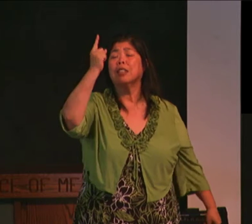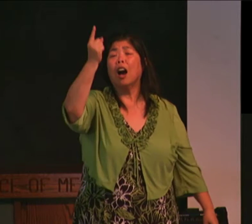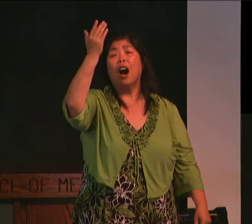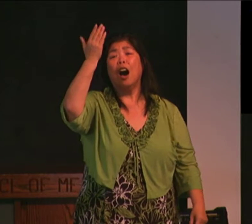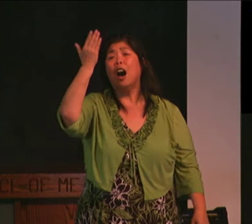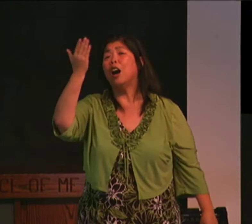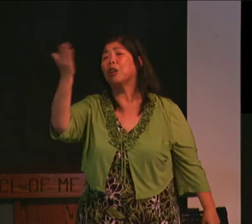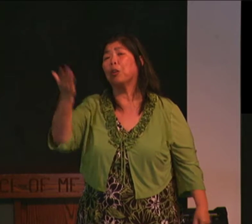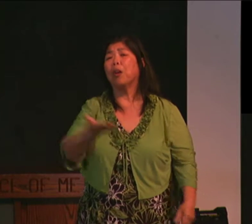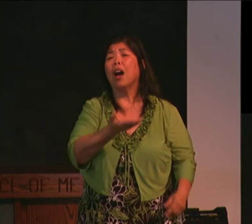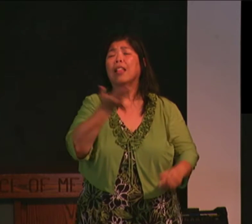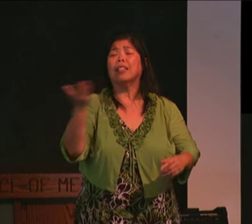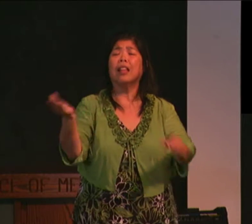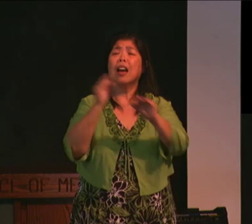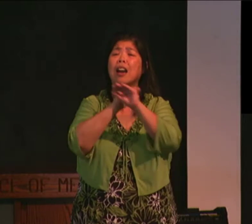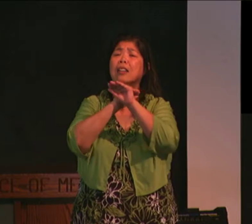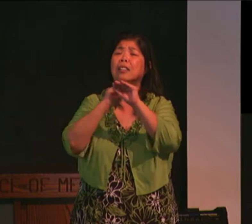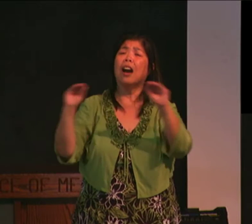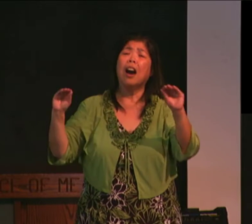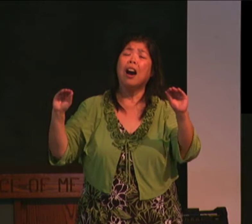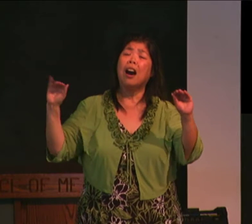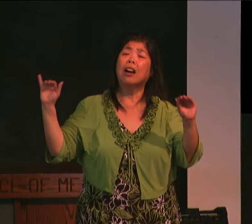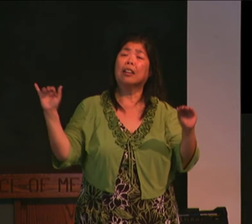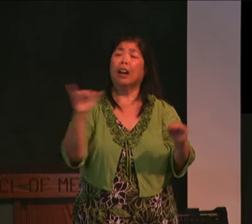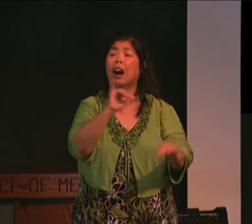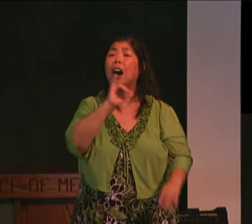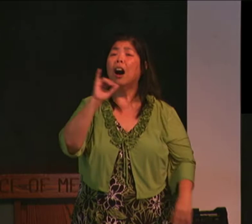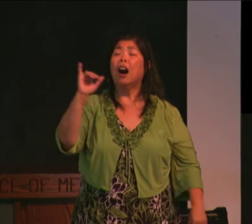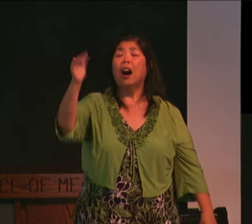you. There is none like you.